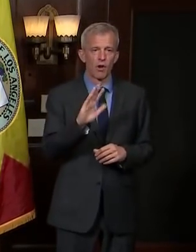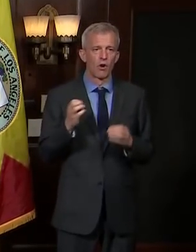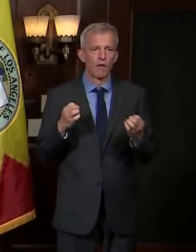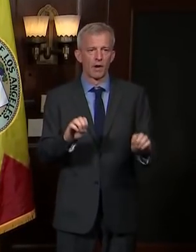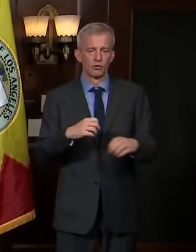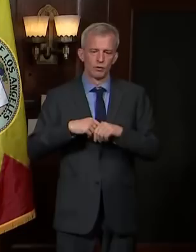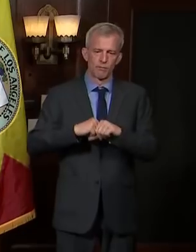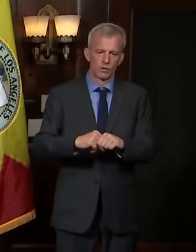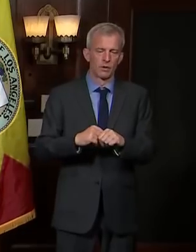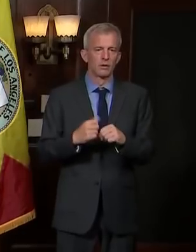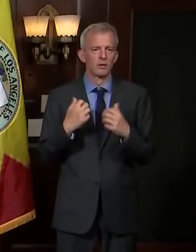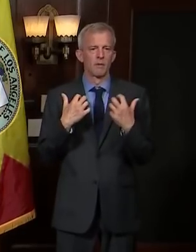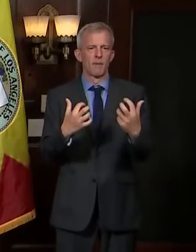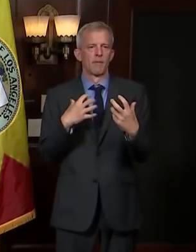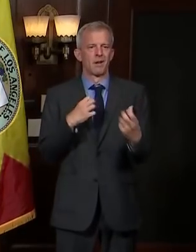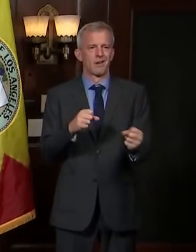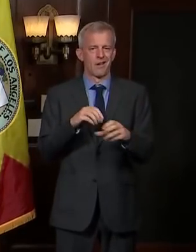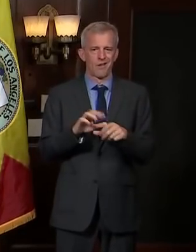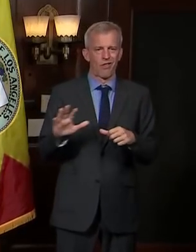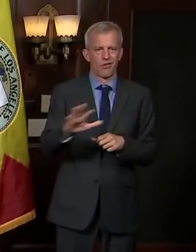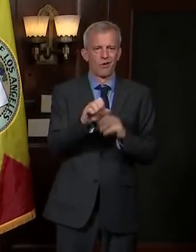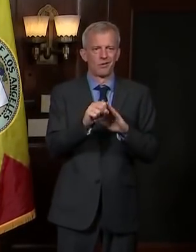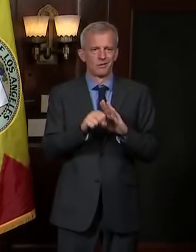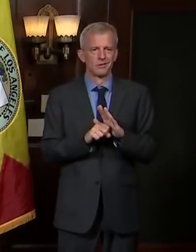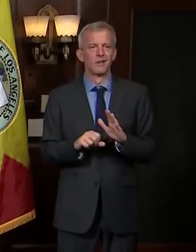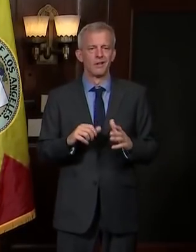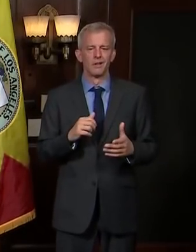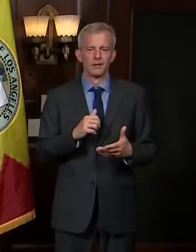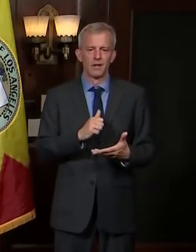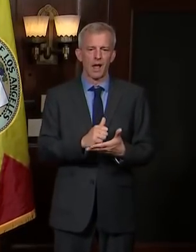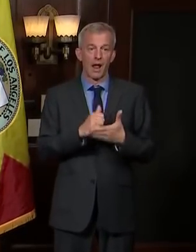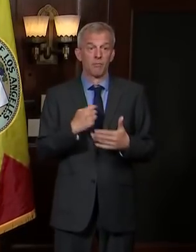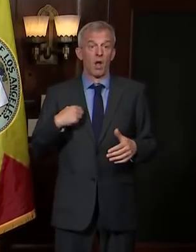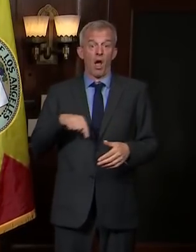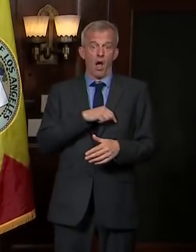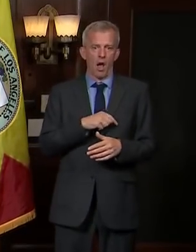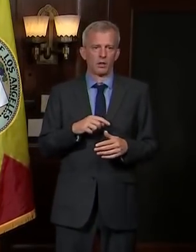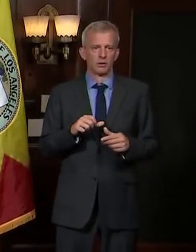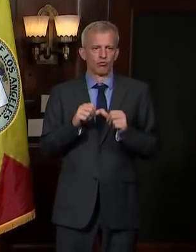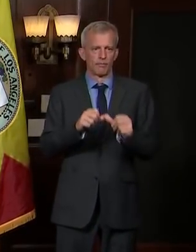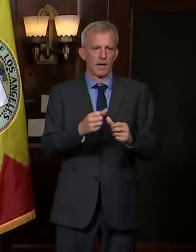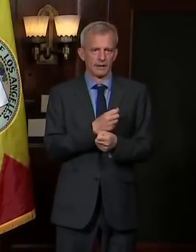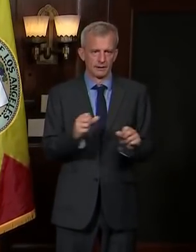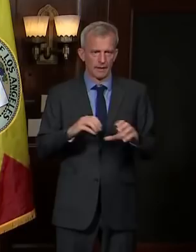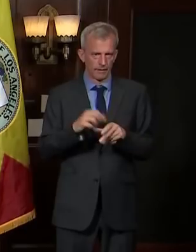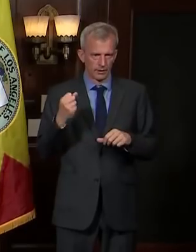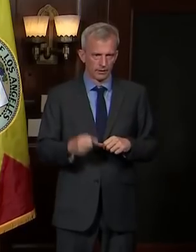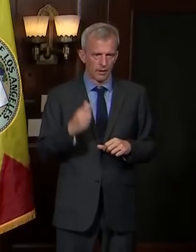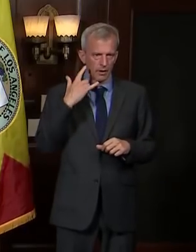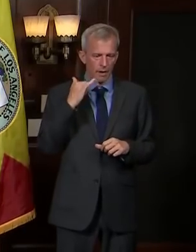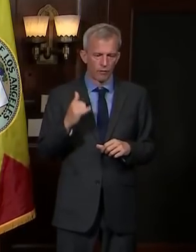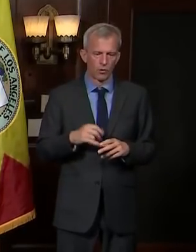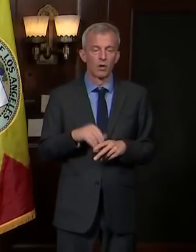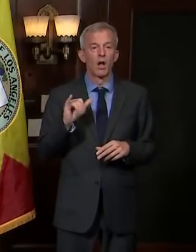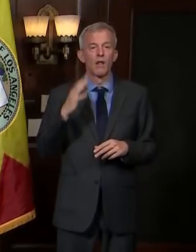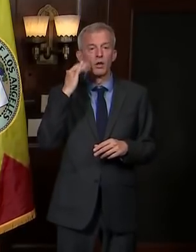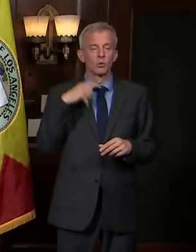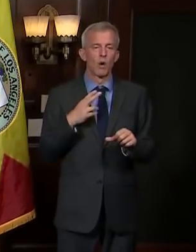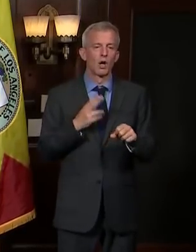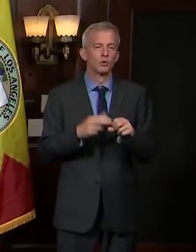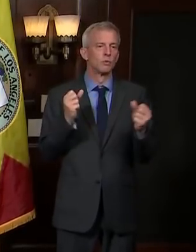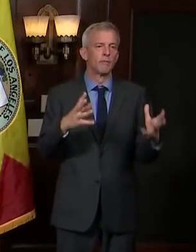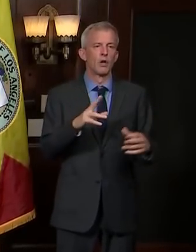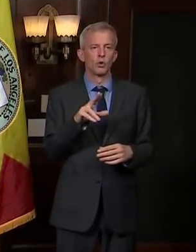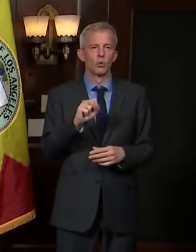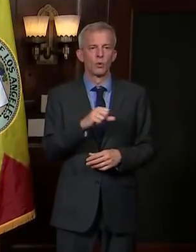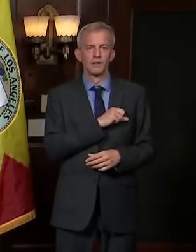the public health in their states will help us stay safe here in Southern California. It's why I also join many U.S. senators who are